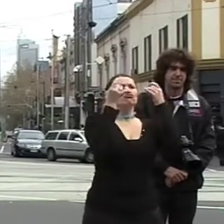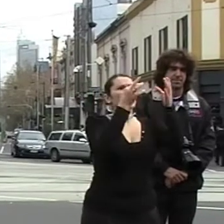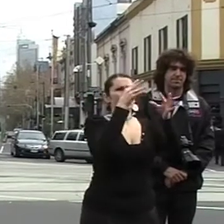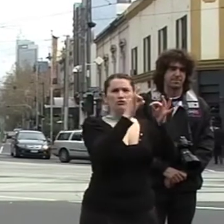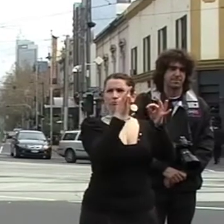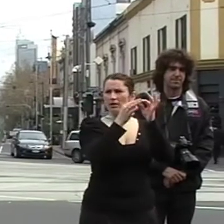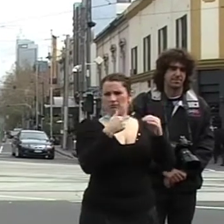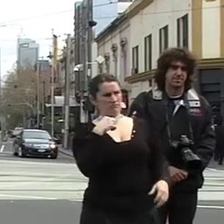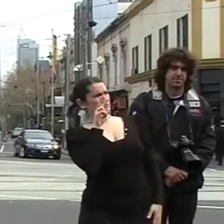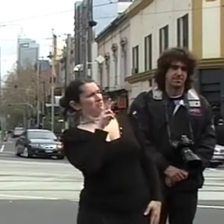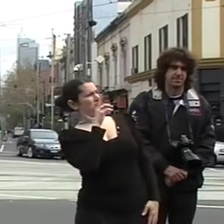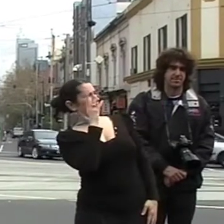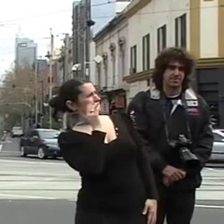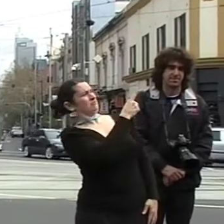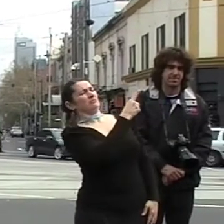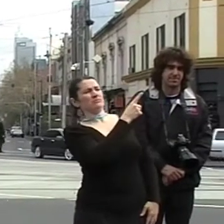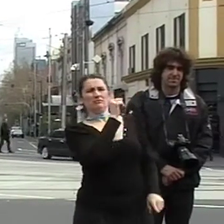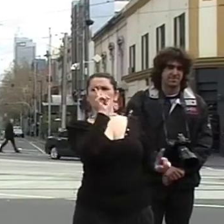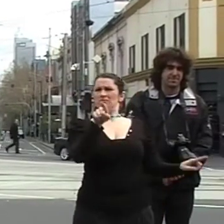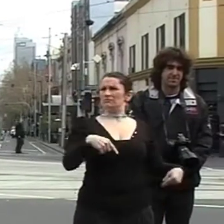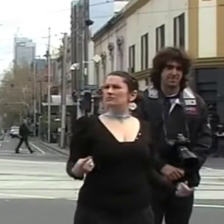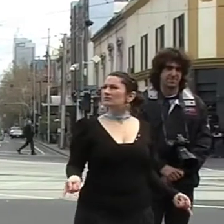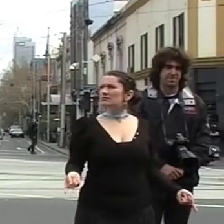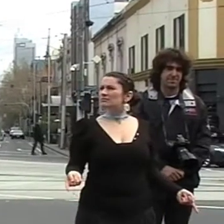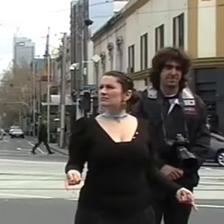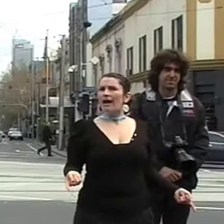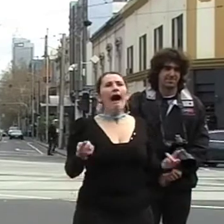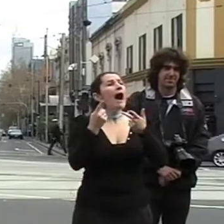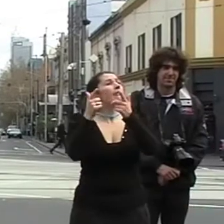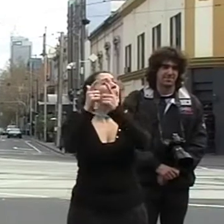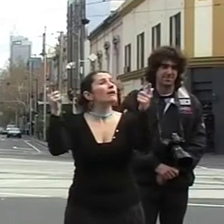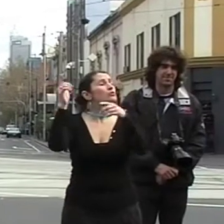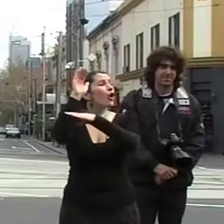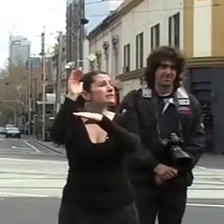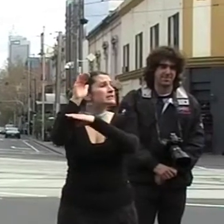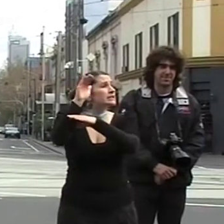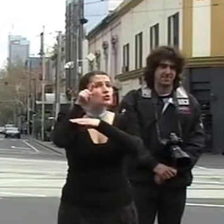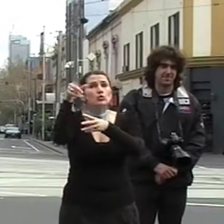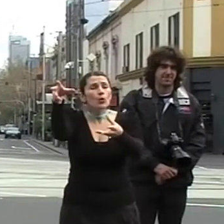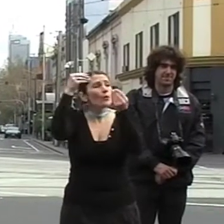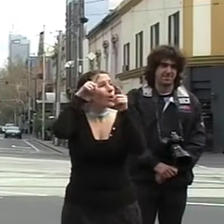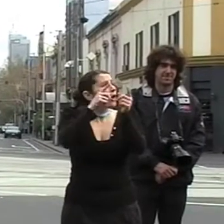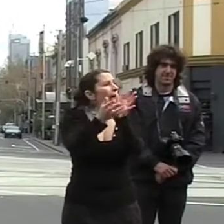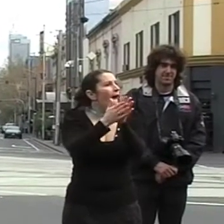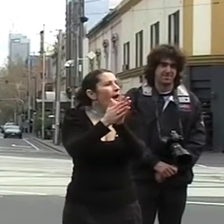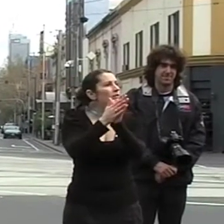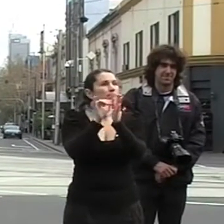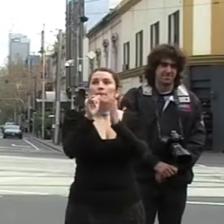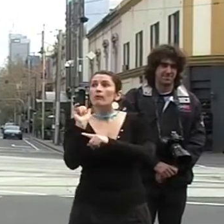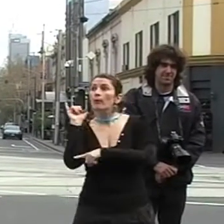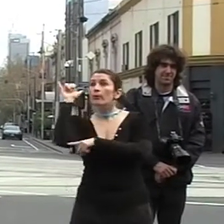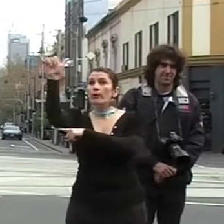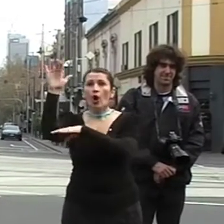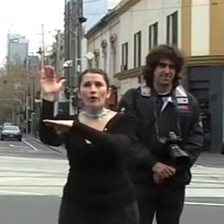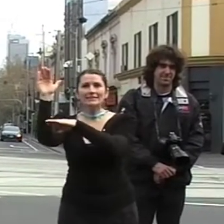part-time. For any other language study, one might immerse themselves by travelling to another country. Minister